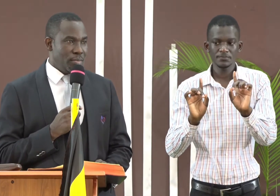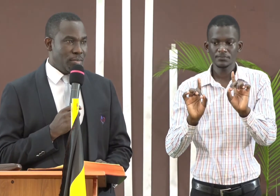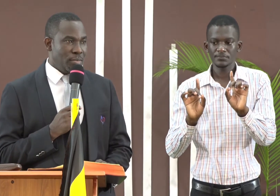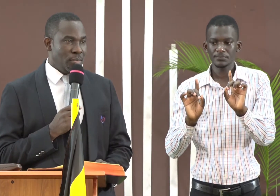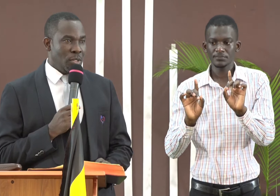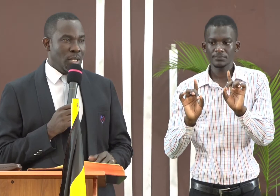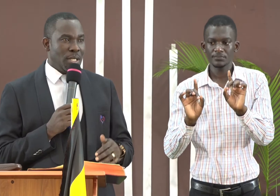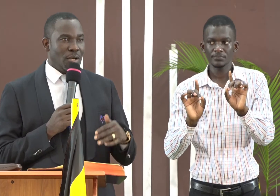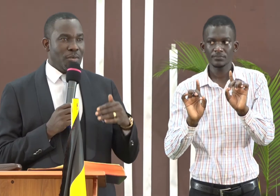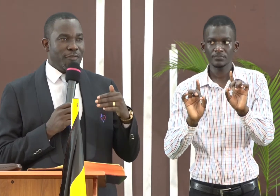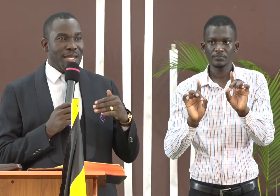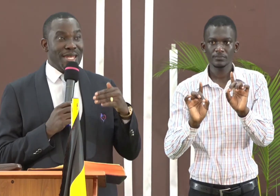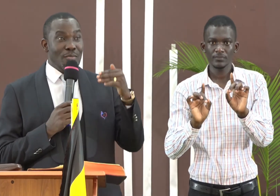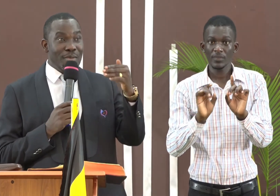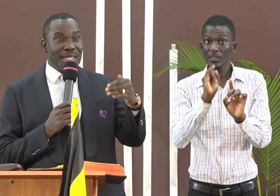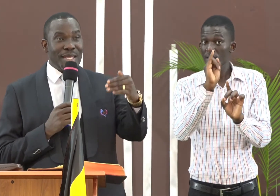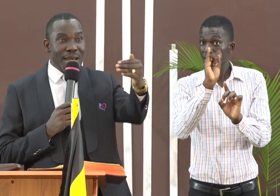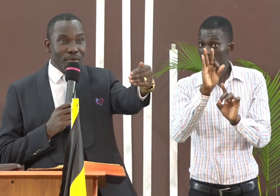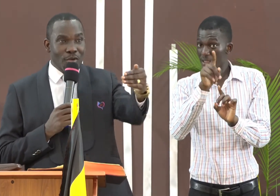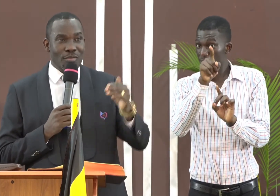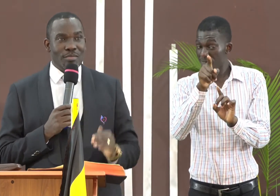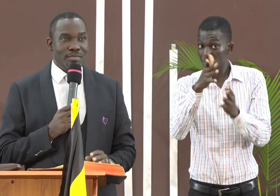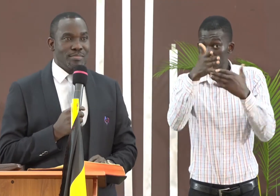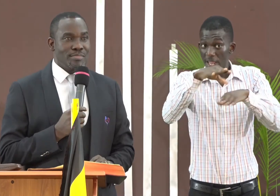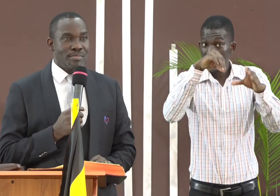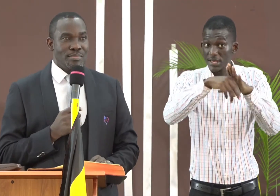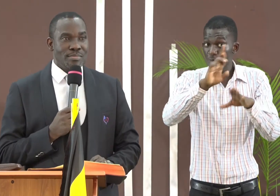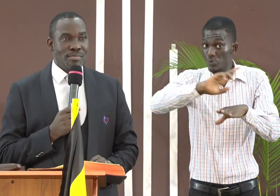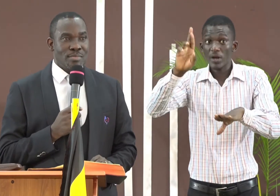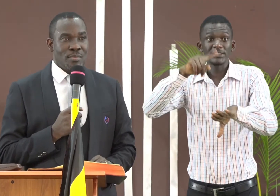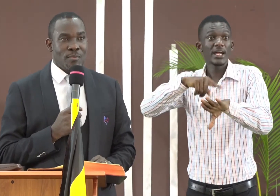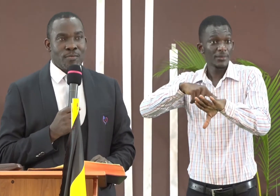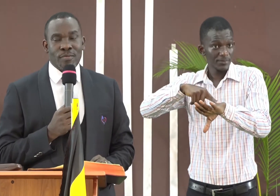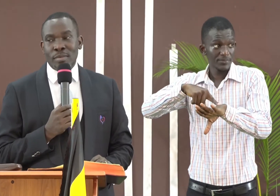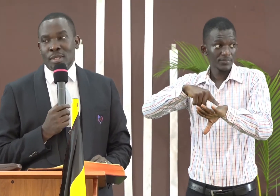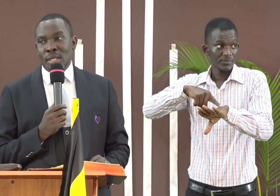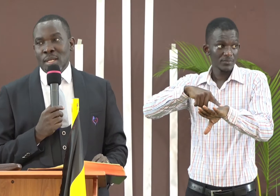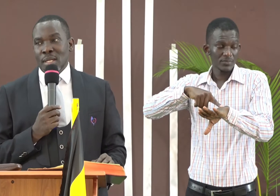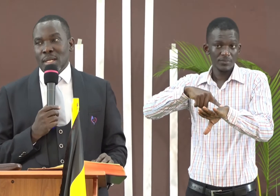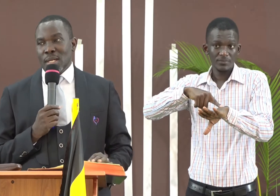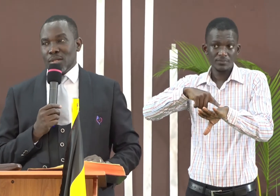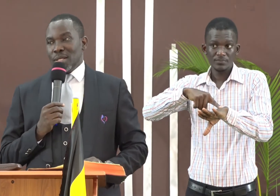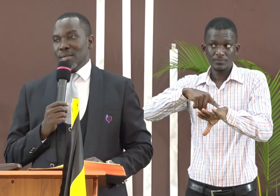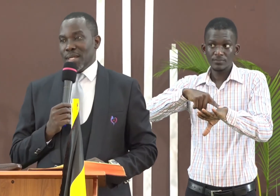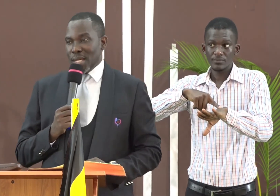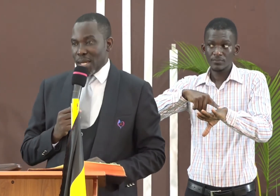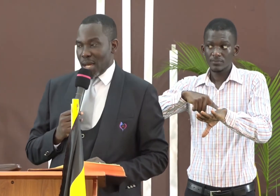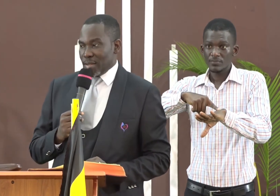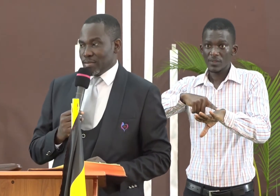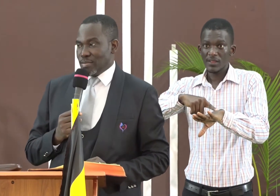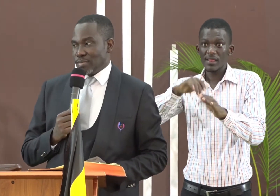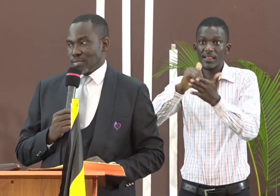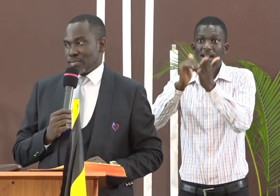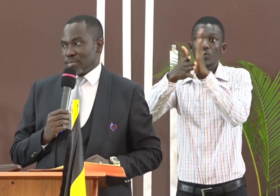bad. Singa oba ofiridde mu biseera byo. If you have died in your time. Katonda bye